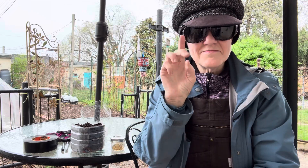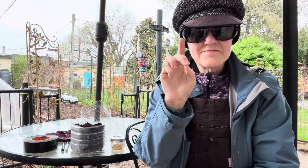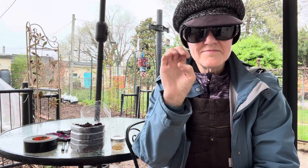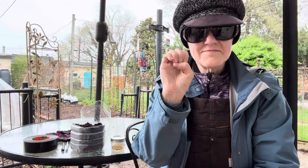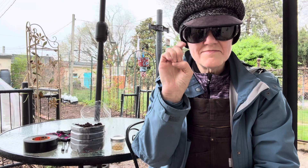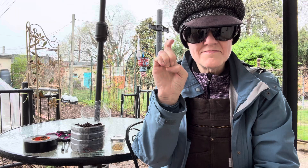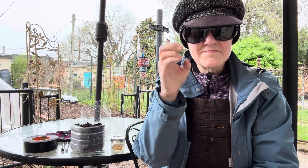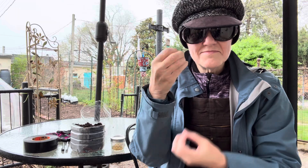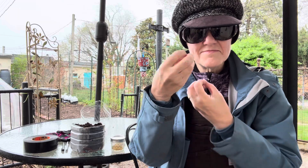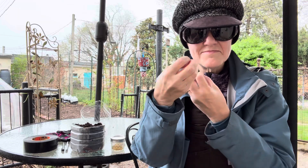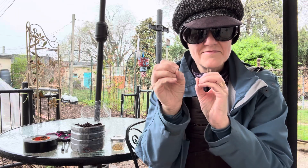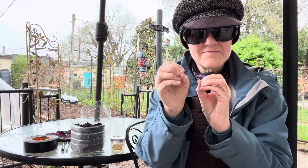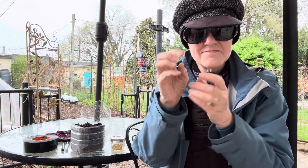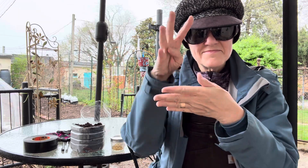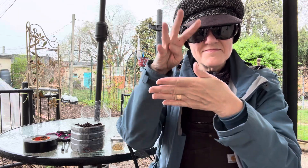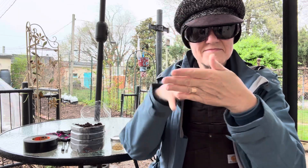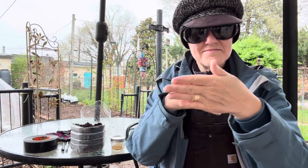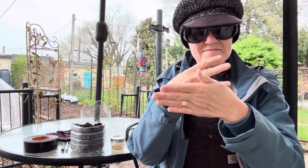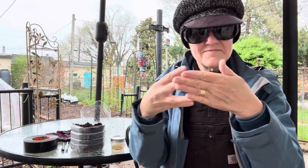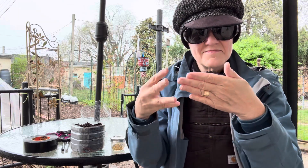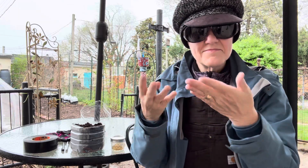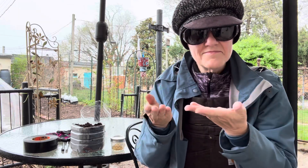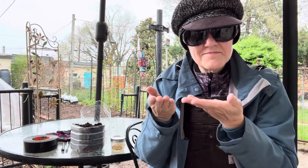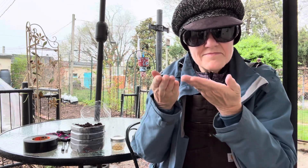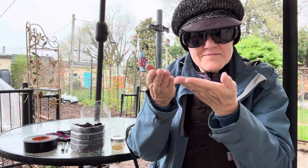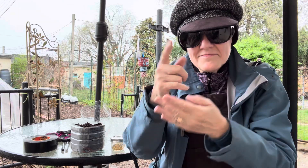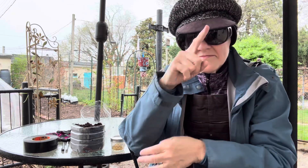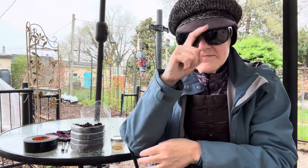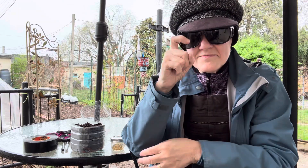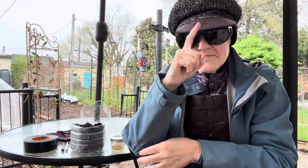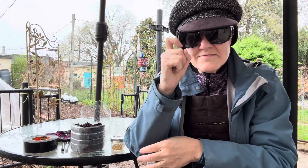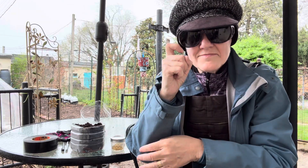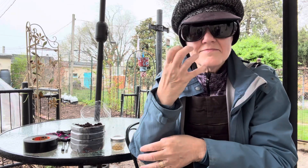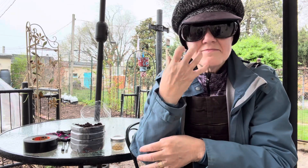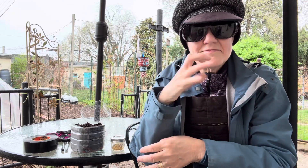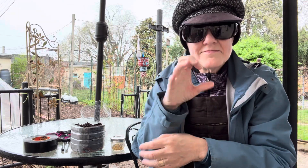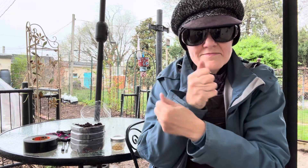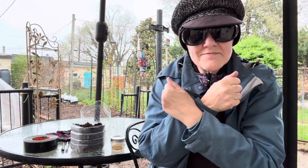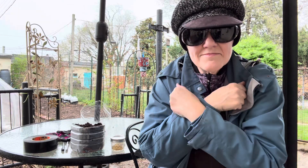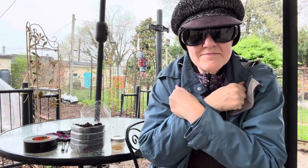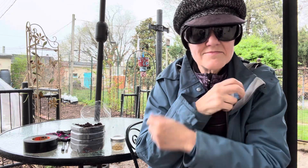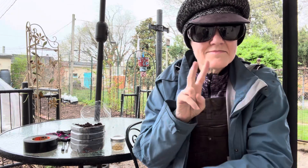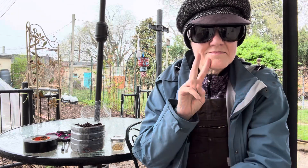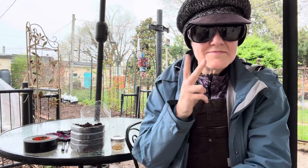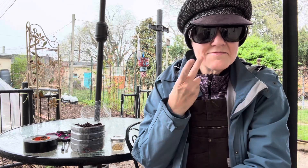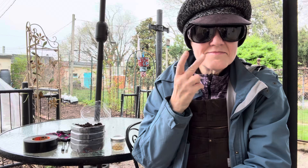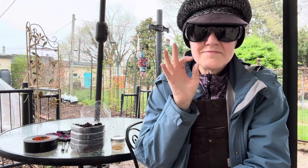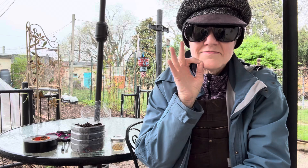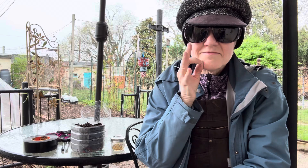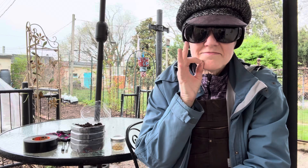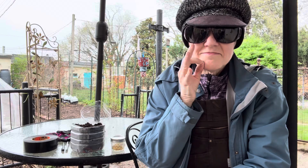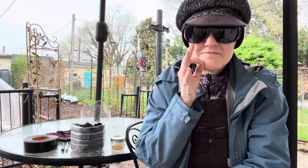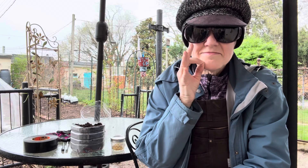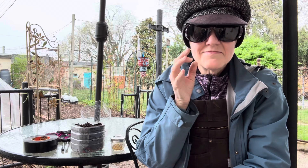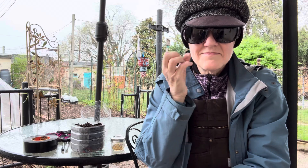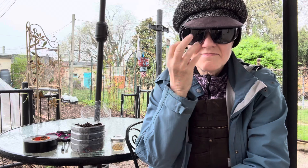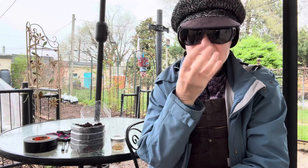following the Maryland Extension's office schedule suggestion. And they said heat-loving summer vegetables